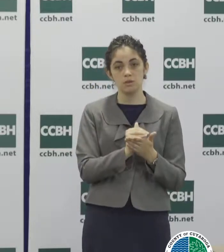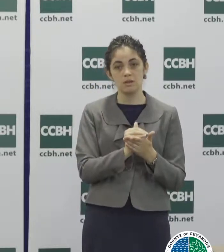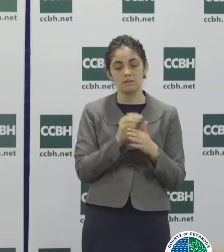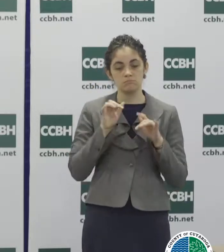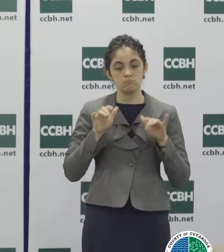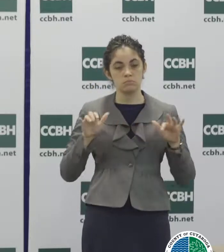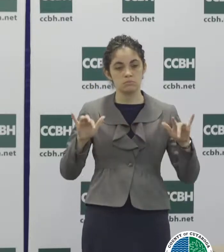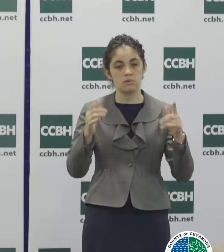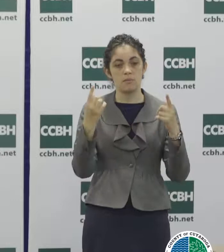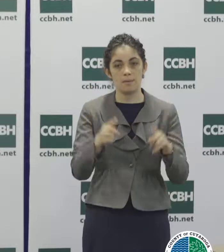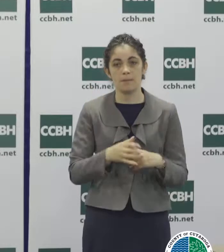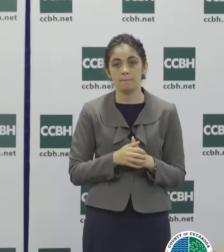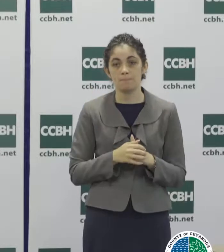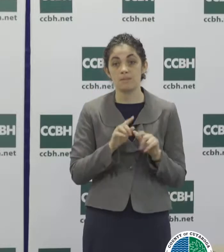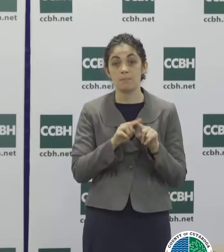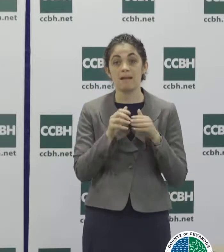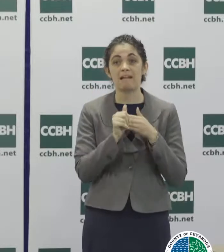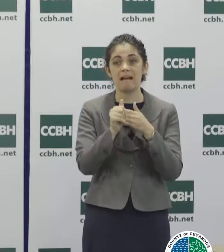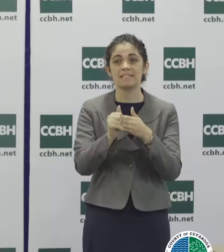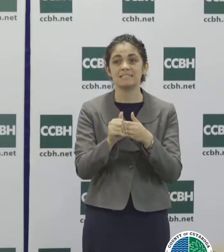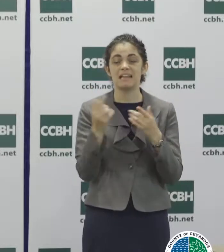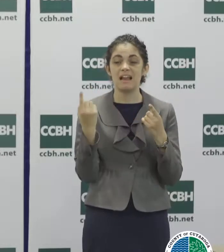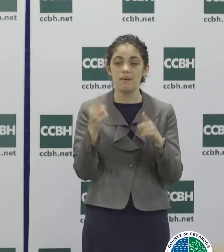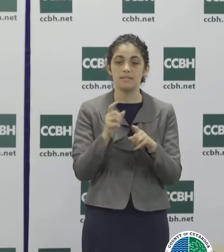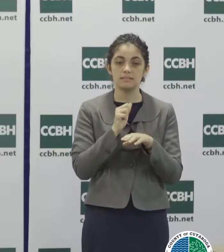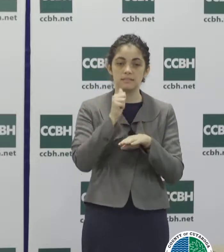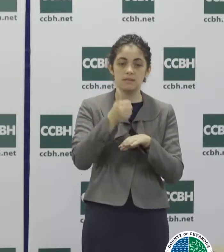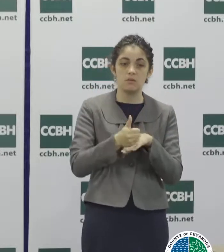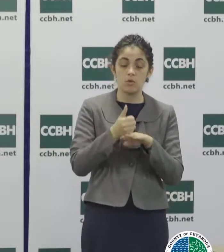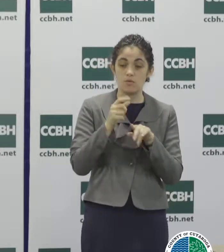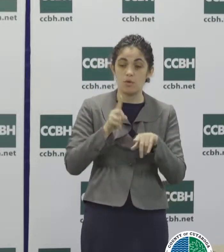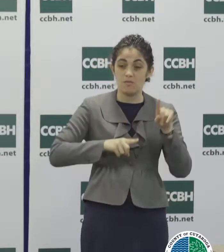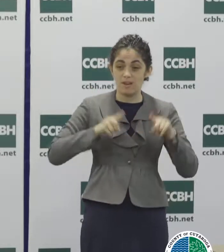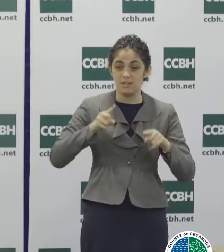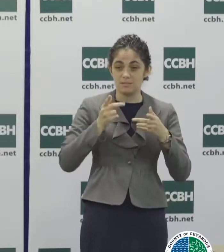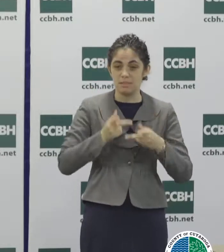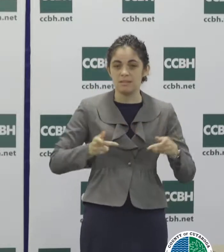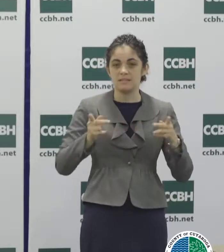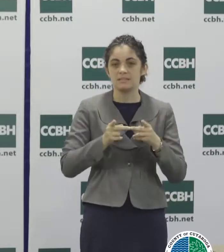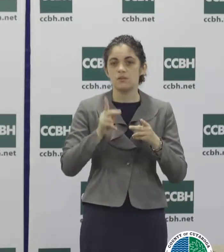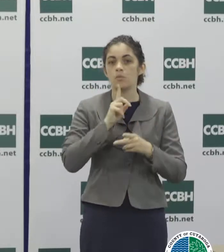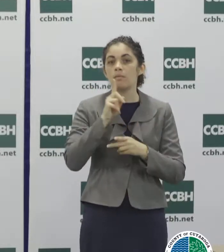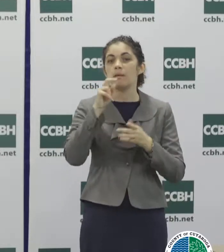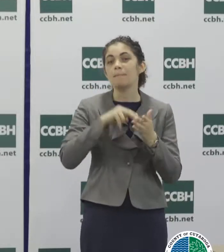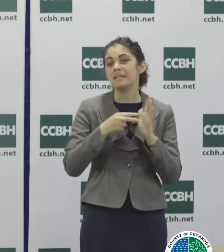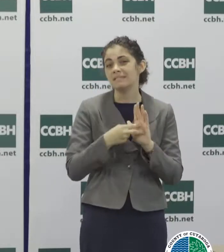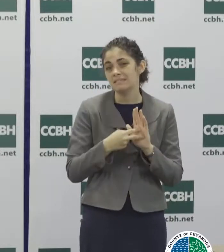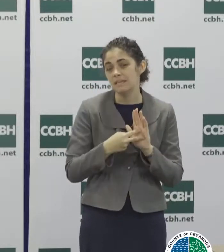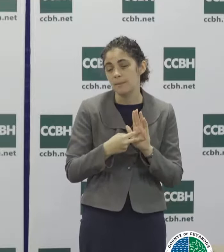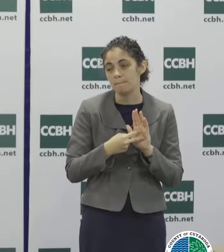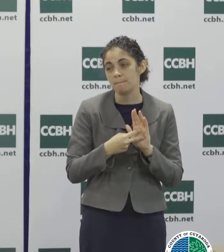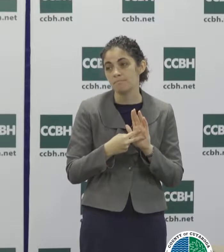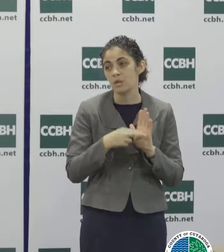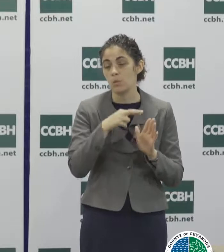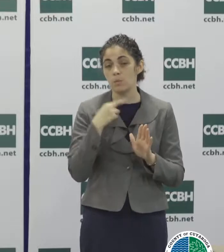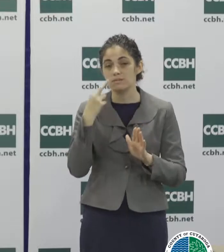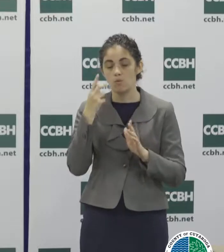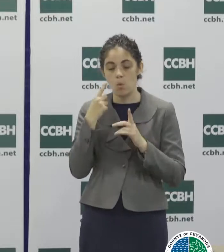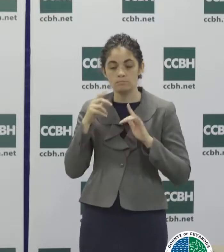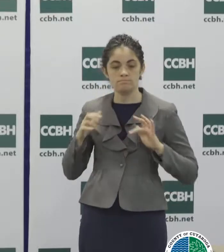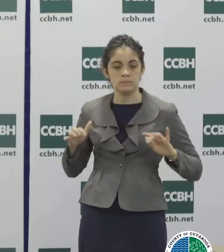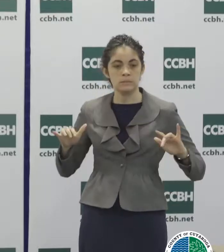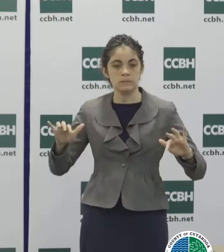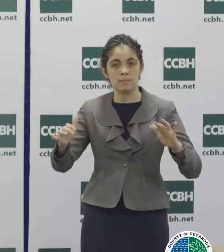transmission. But the guidance that has been put together across a range of settings is meant to reduce the risk for